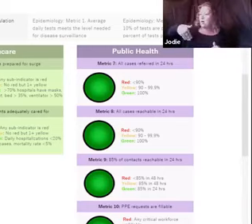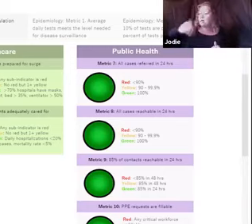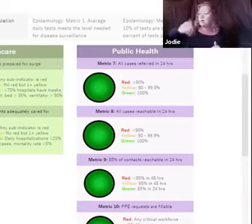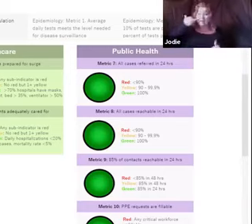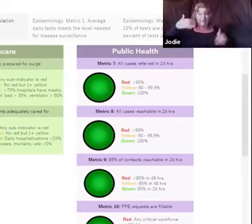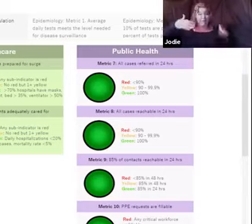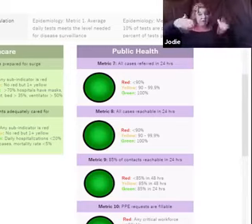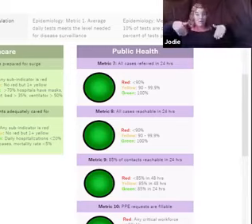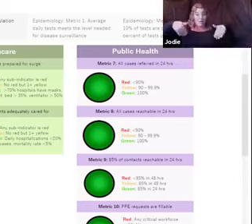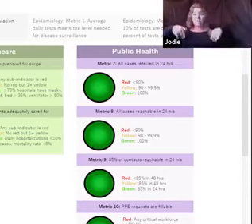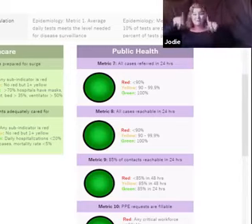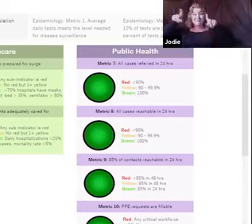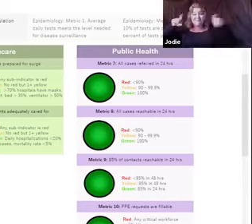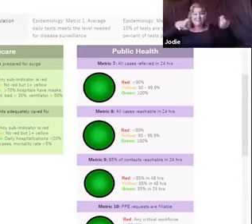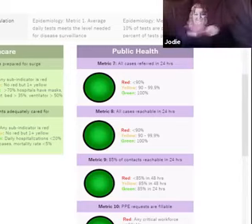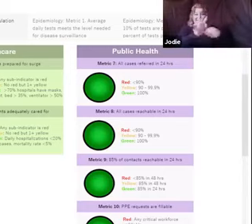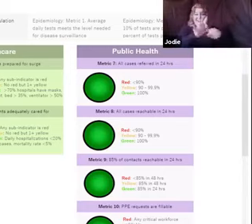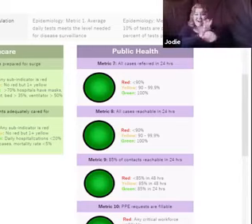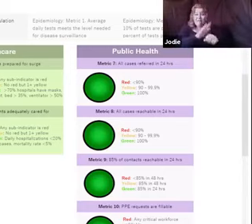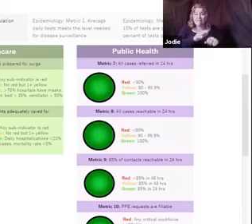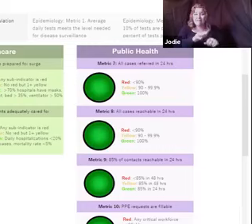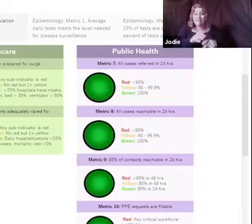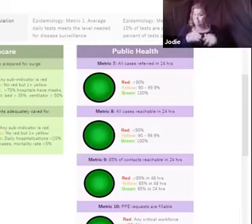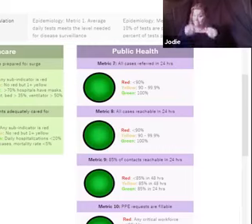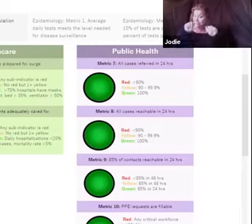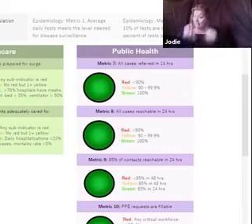about if we know all the people that are ill.